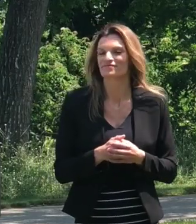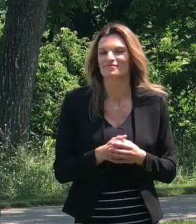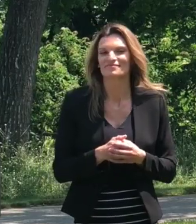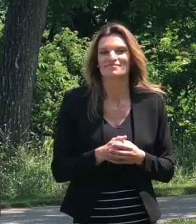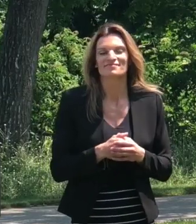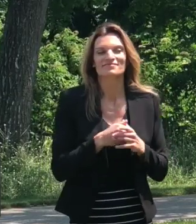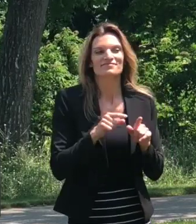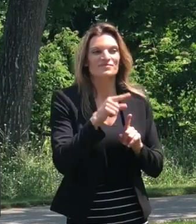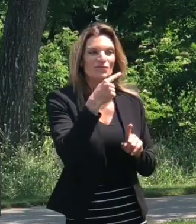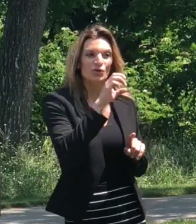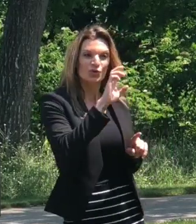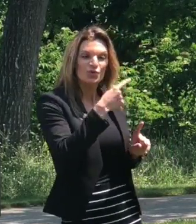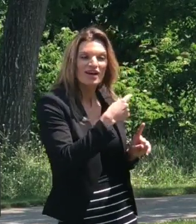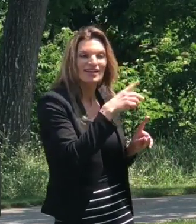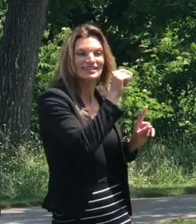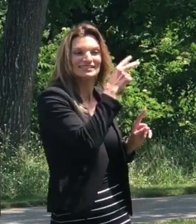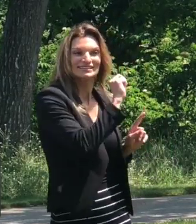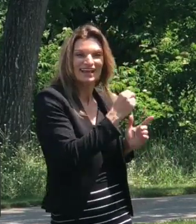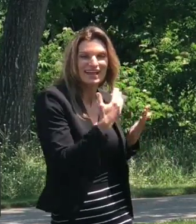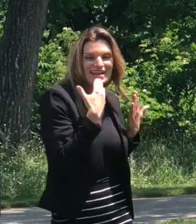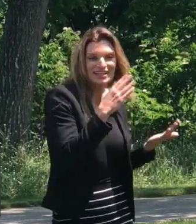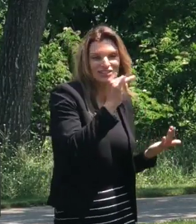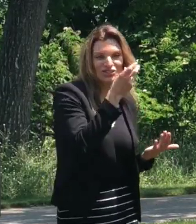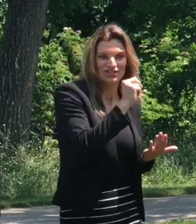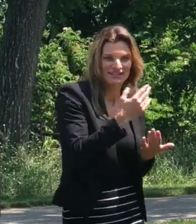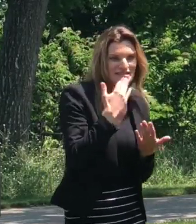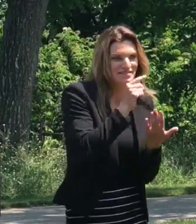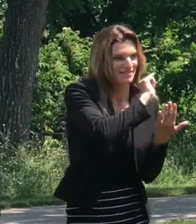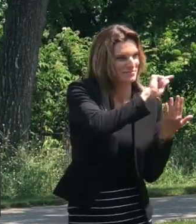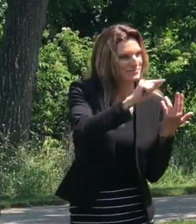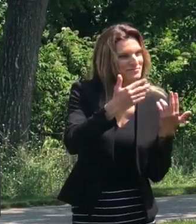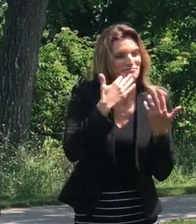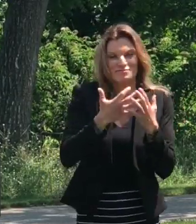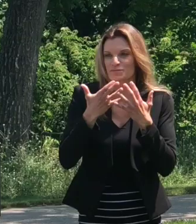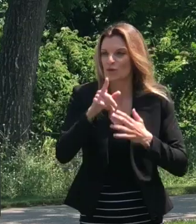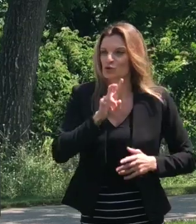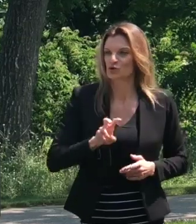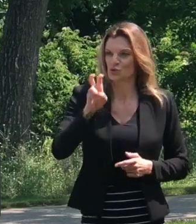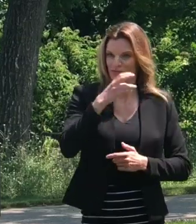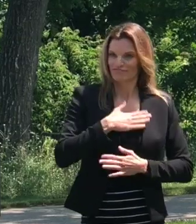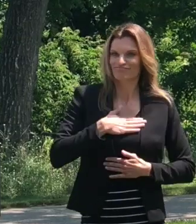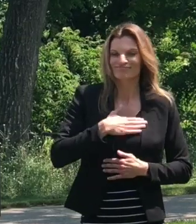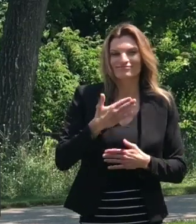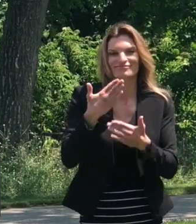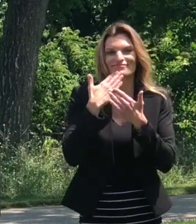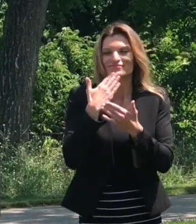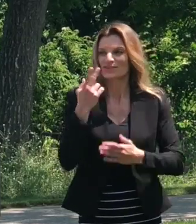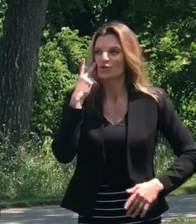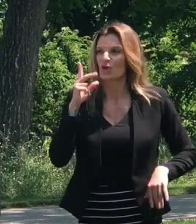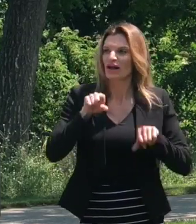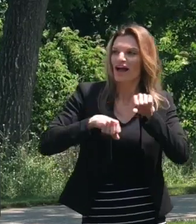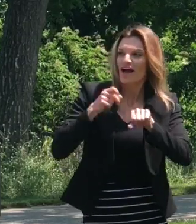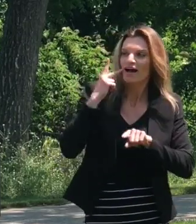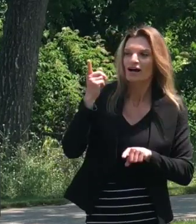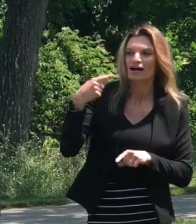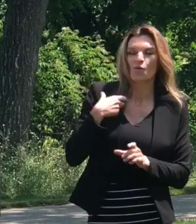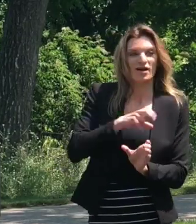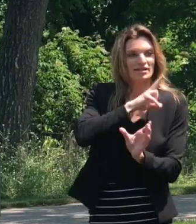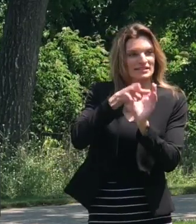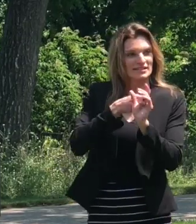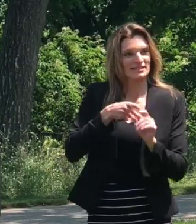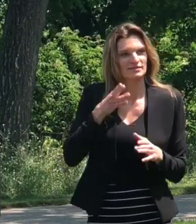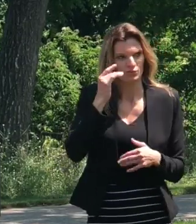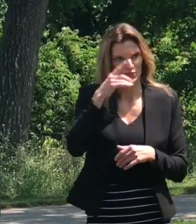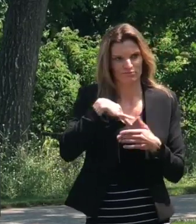And so Greg and Dan and Jason, thank you. Thank you for the tour earlier today. I saw those kayakers out there. I'm hoping they put